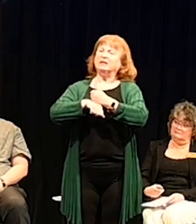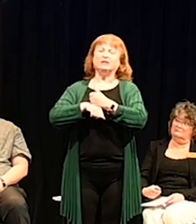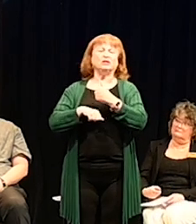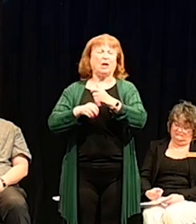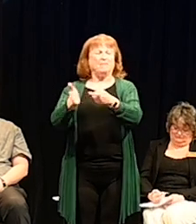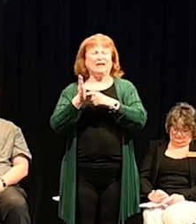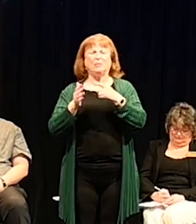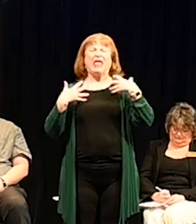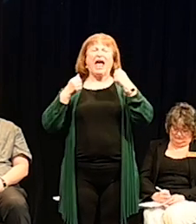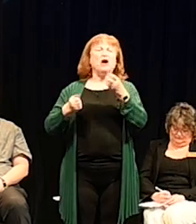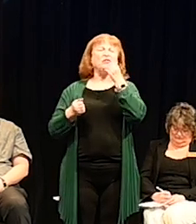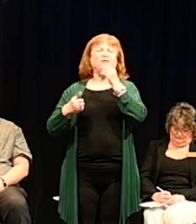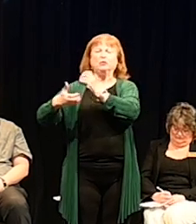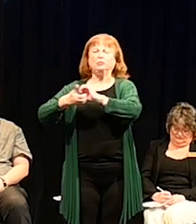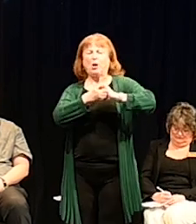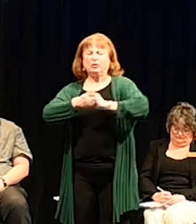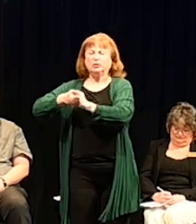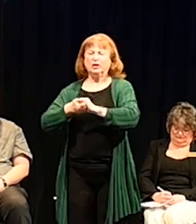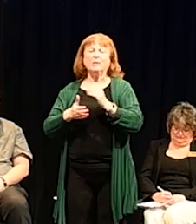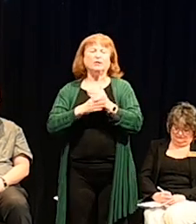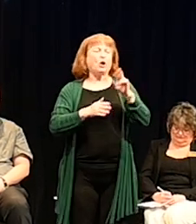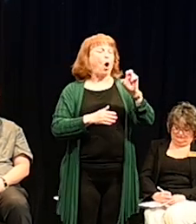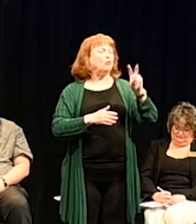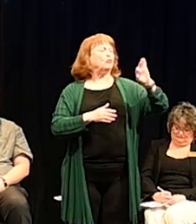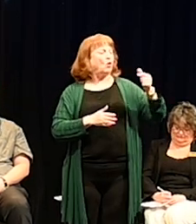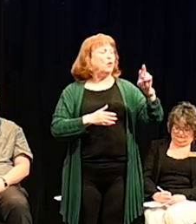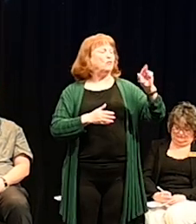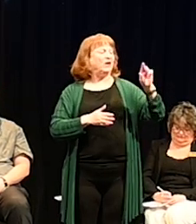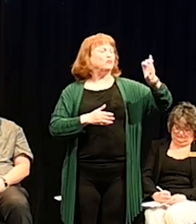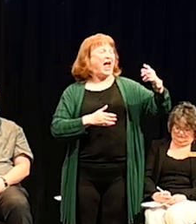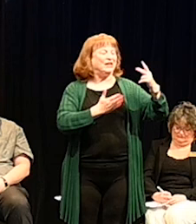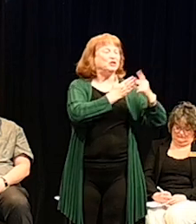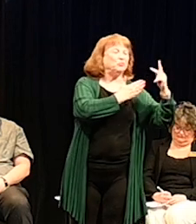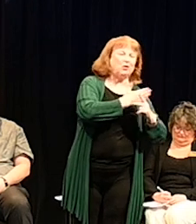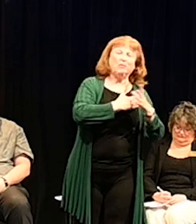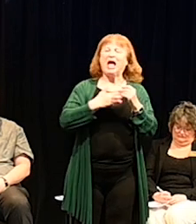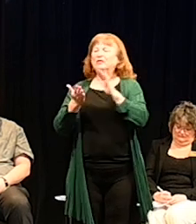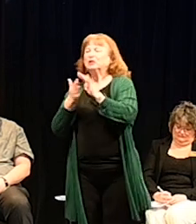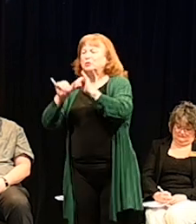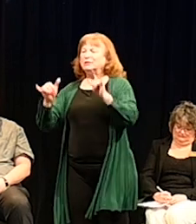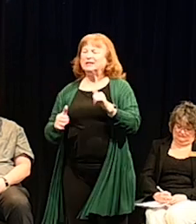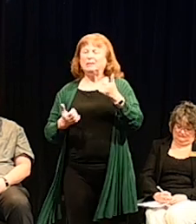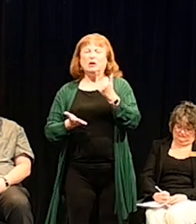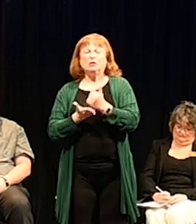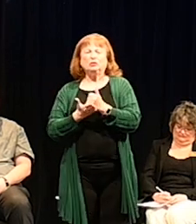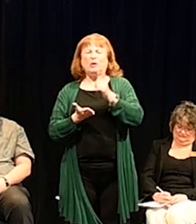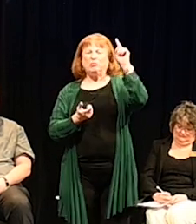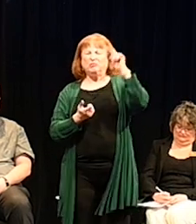Healthy Foods partnership between the Roving Radish program and our school system to help reduce food